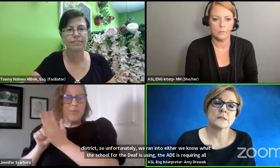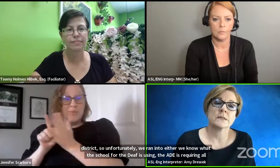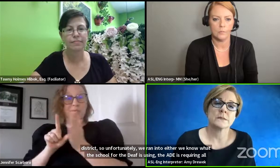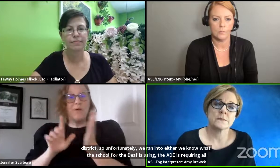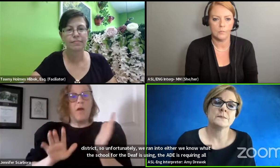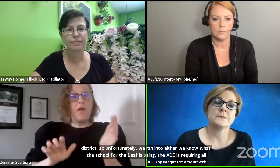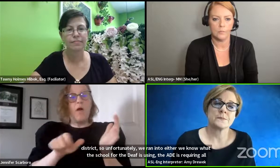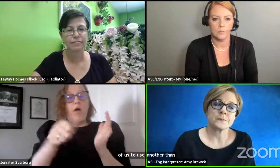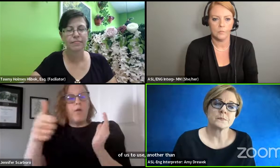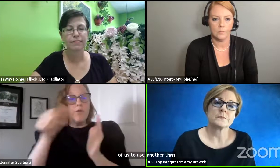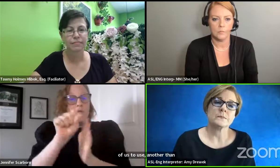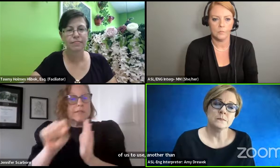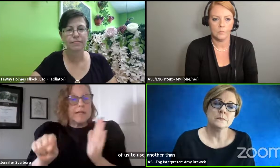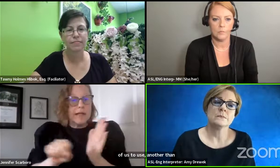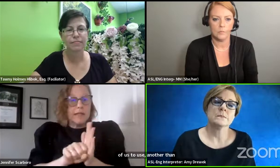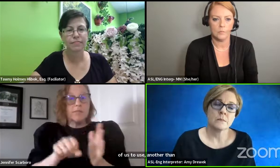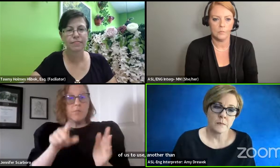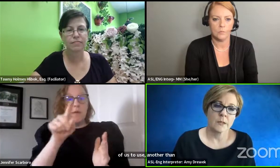school districts.